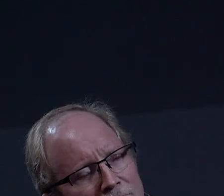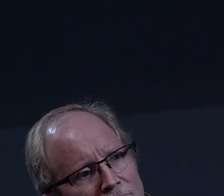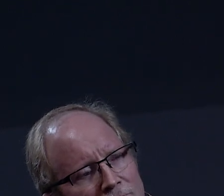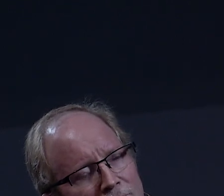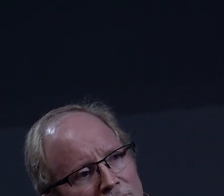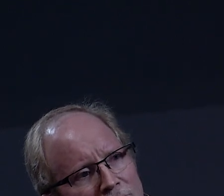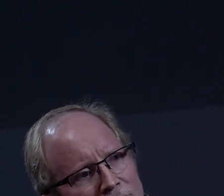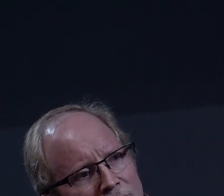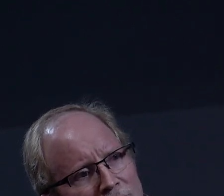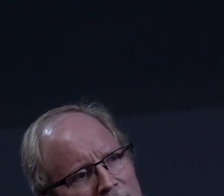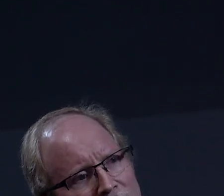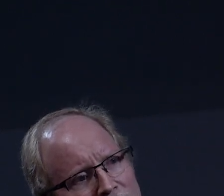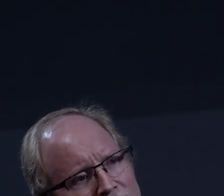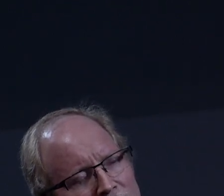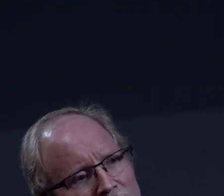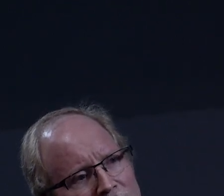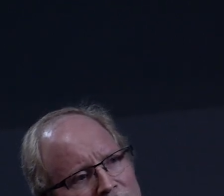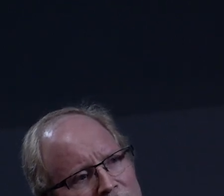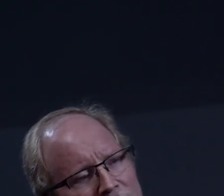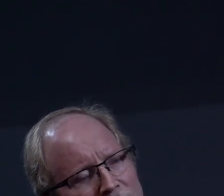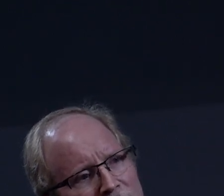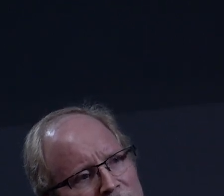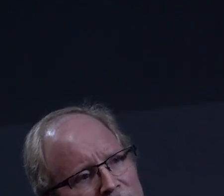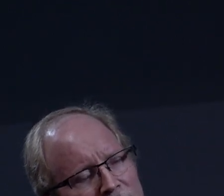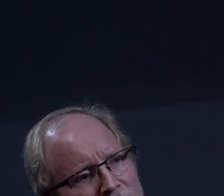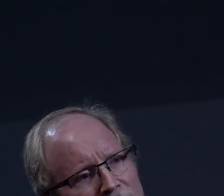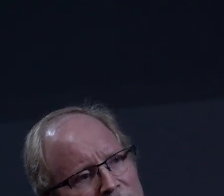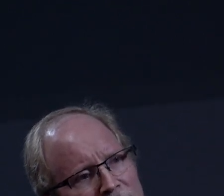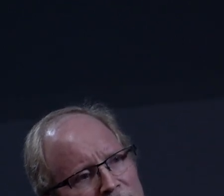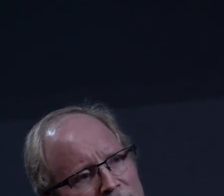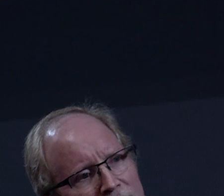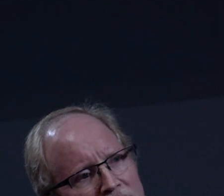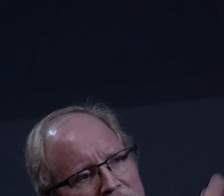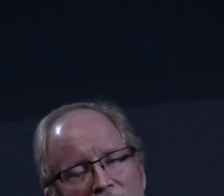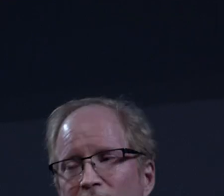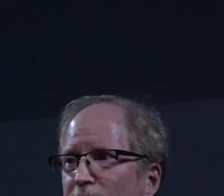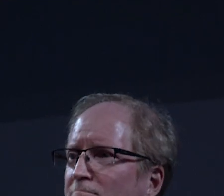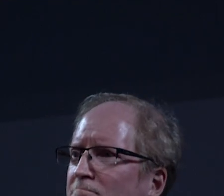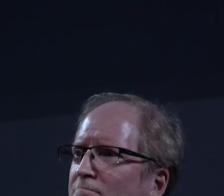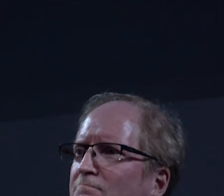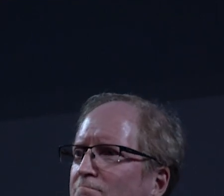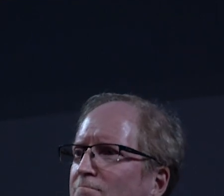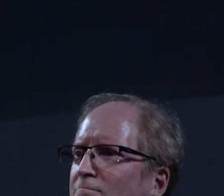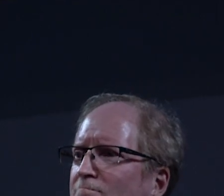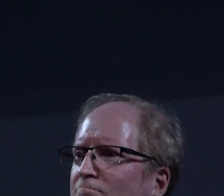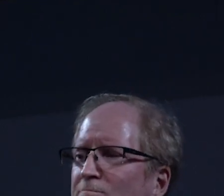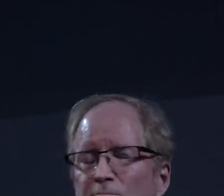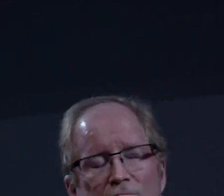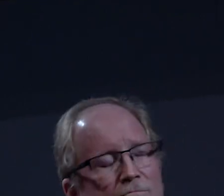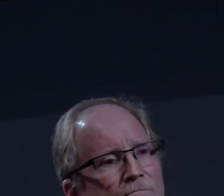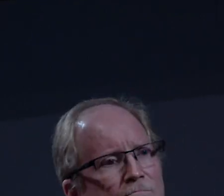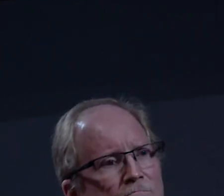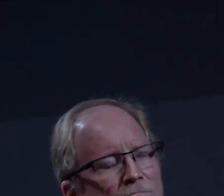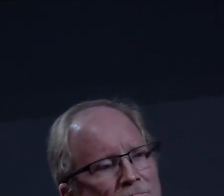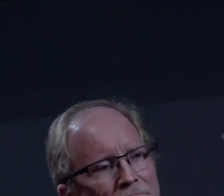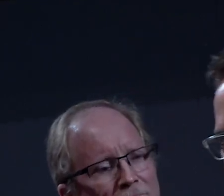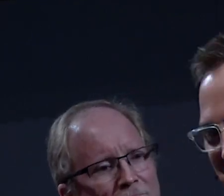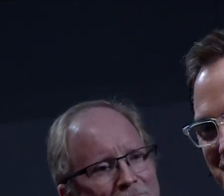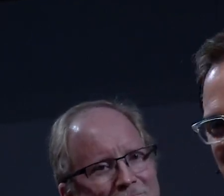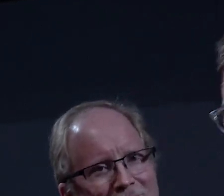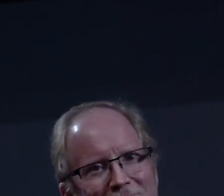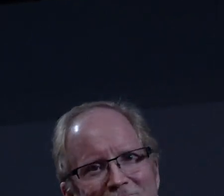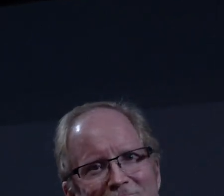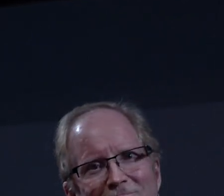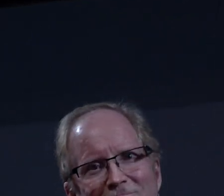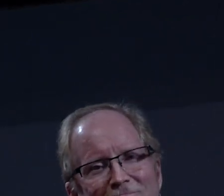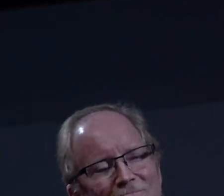all look this up, it's this thing called the Wilderness Downtown. Has anybody heard of this? Anyone out there? Wilderness Downtown? Great, okay, good. So